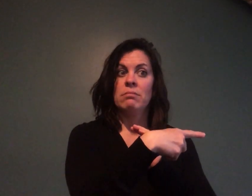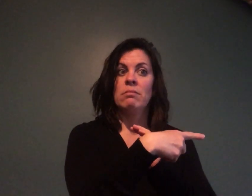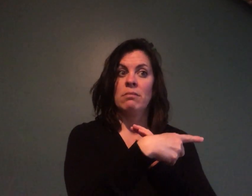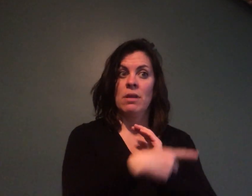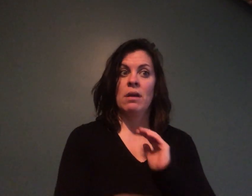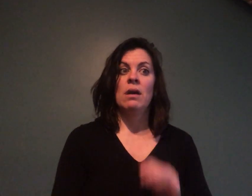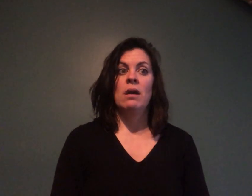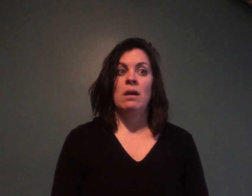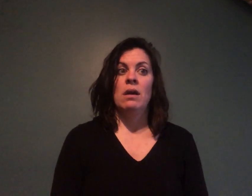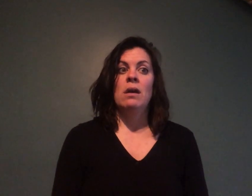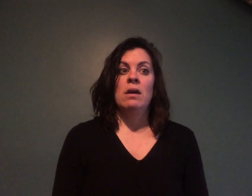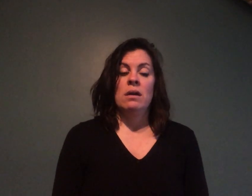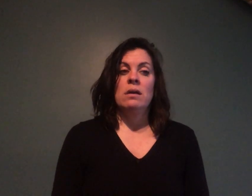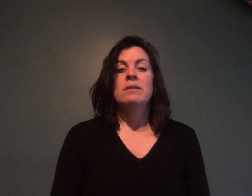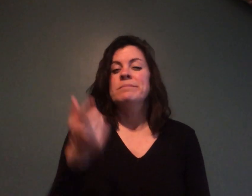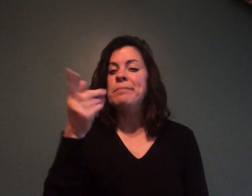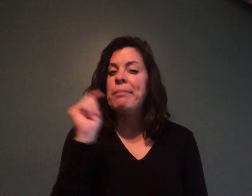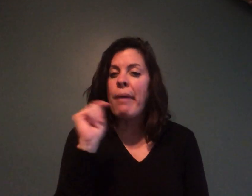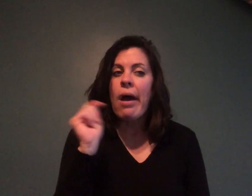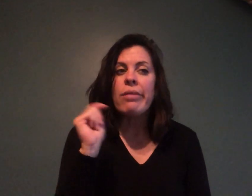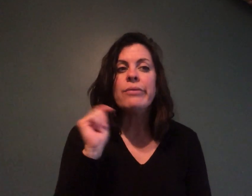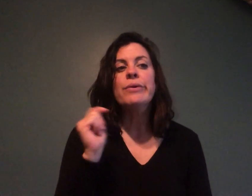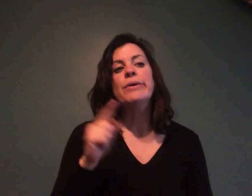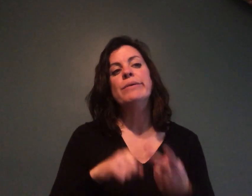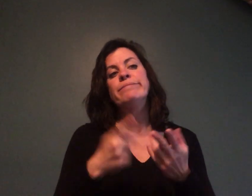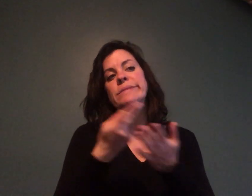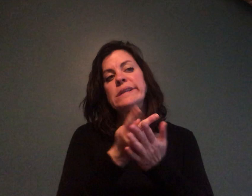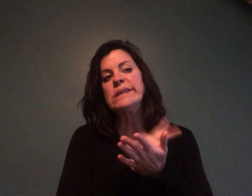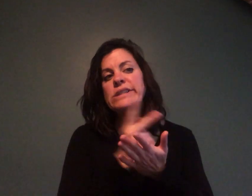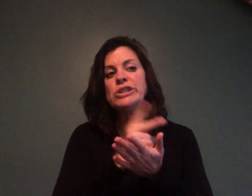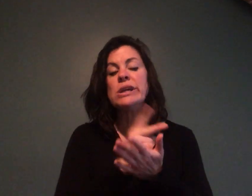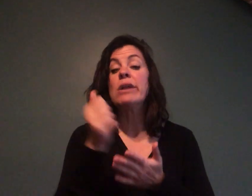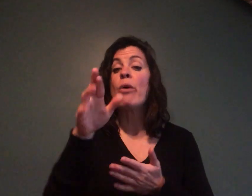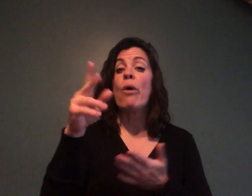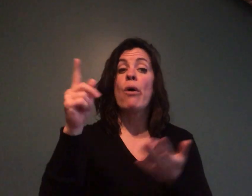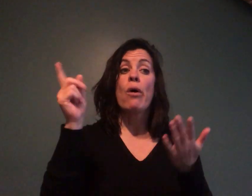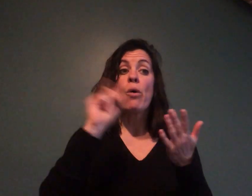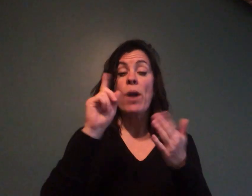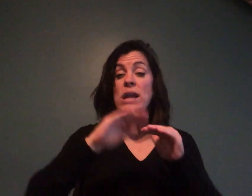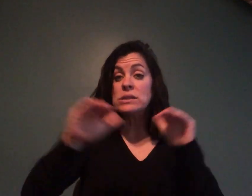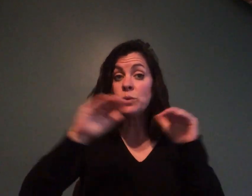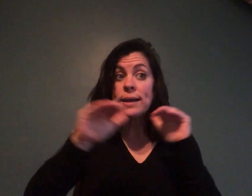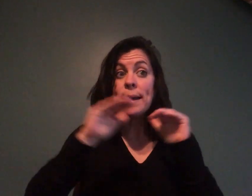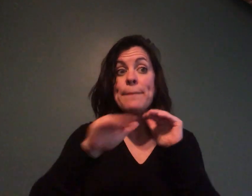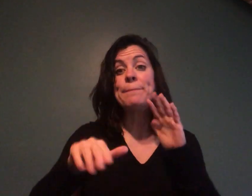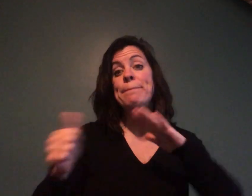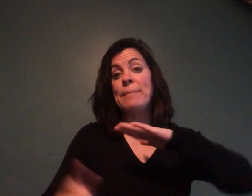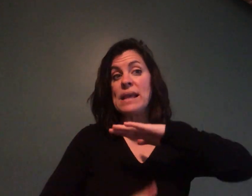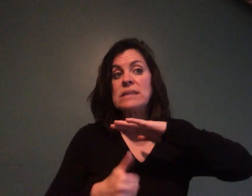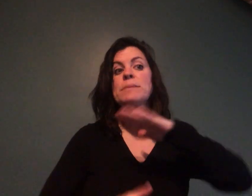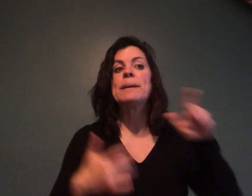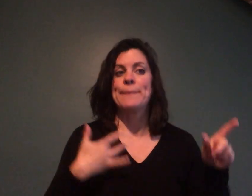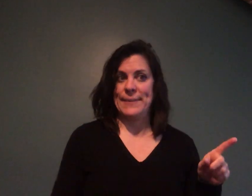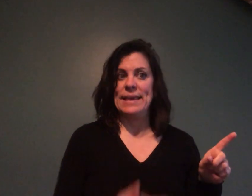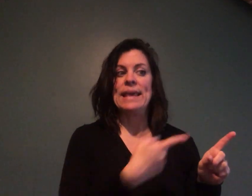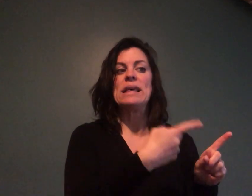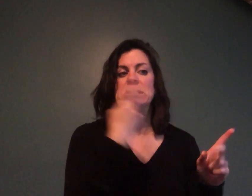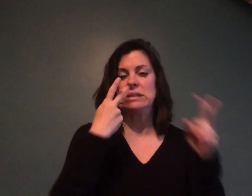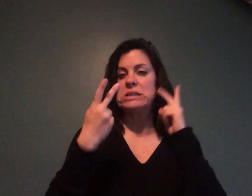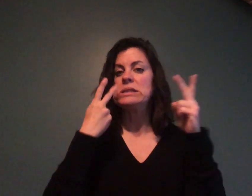you got them in your basement, you got them outside. Right? Yeah. Okay. It's got a test and reset